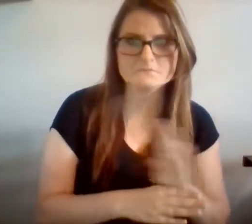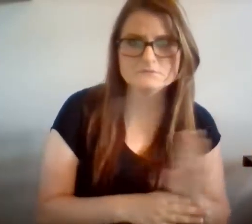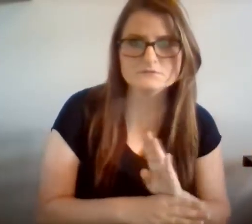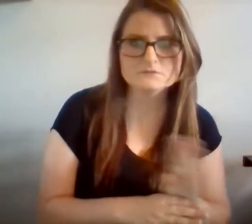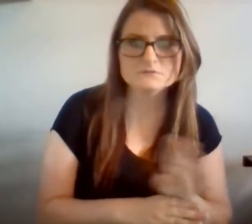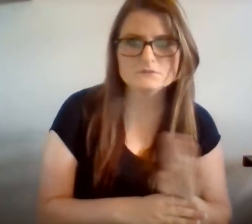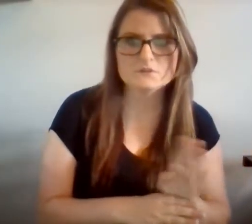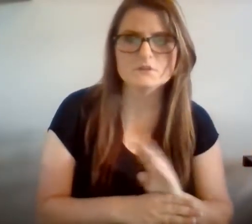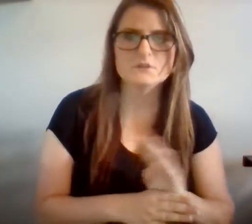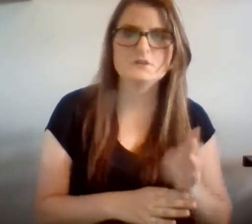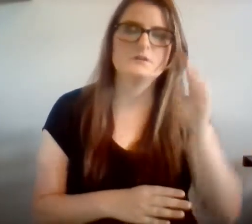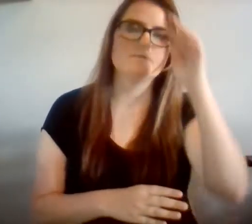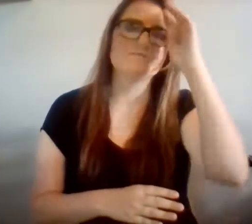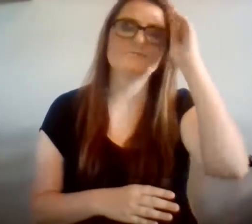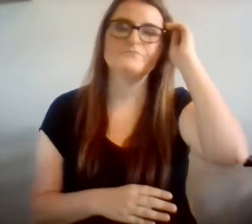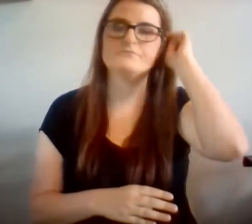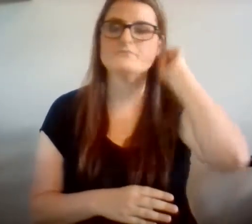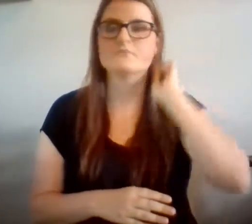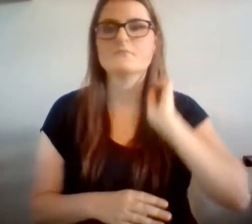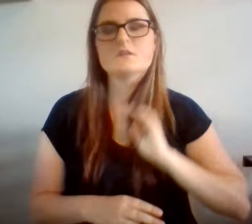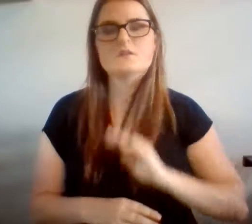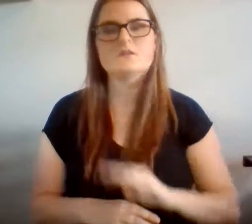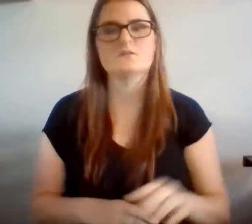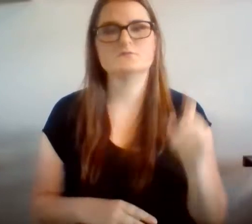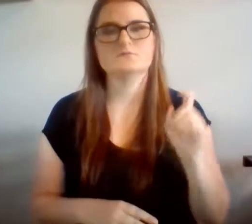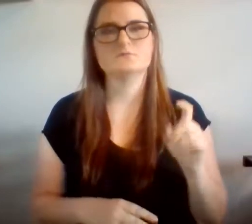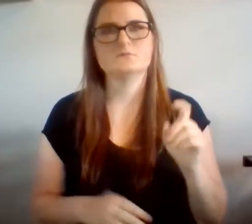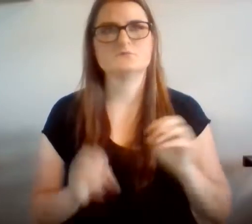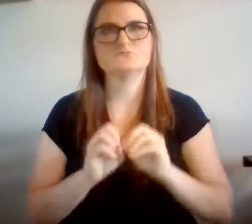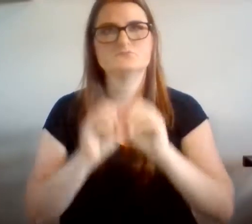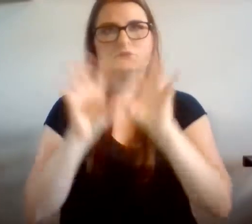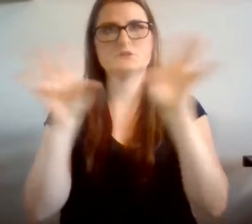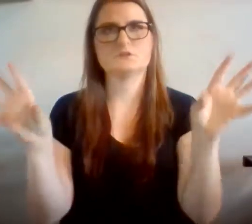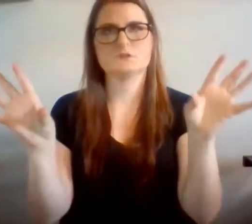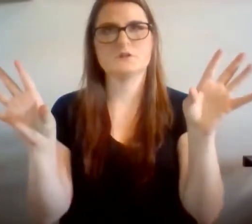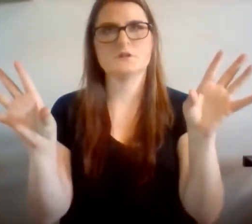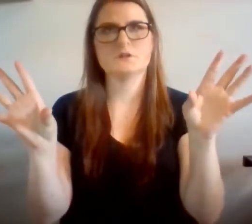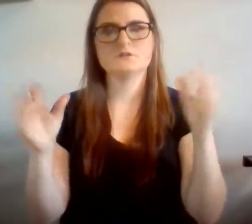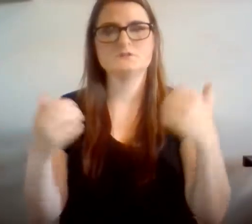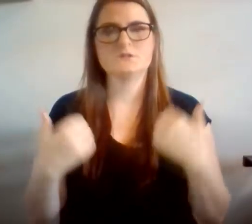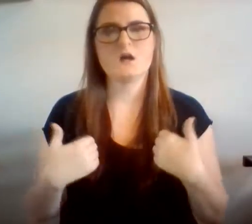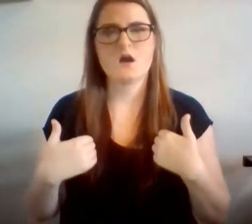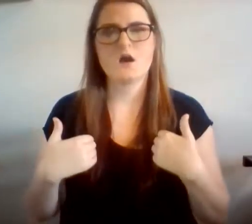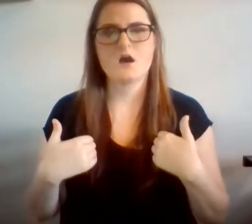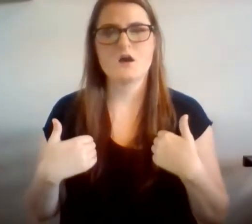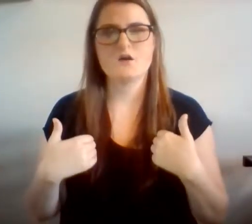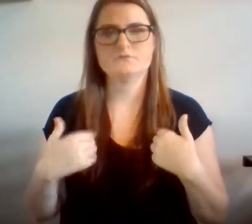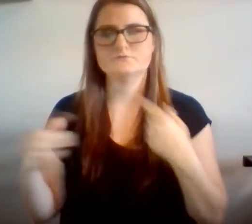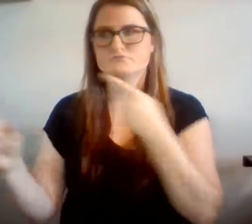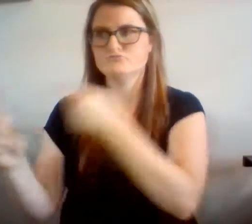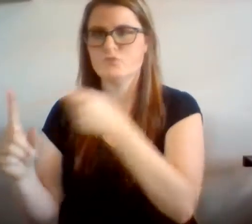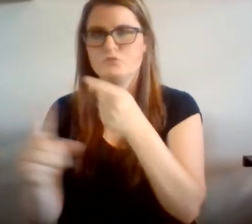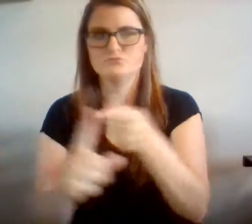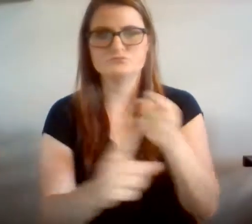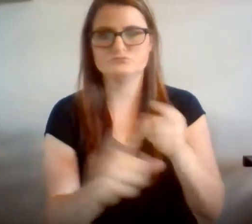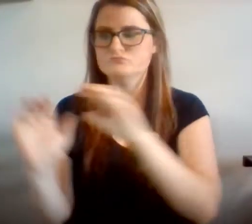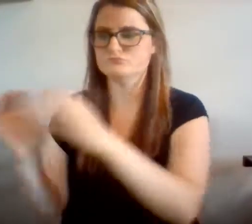daily priorities, of course, and it makes us diligent in those priorities. So explain how this relates to